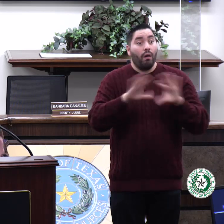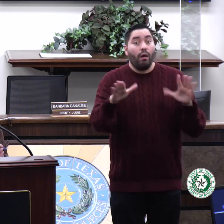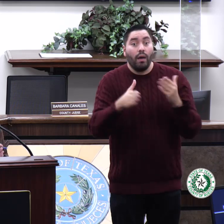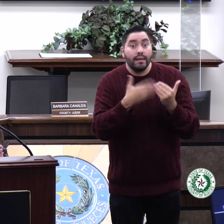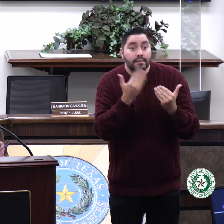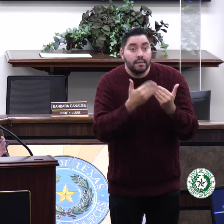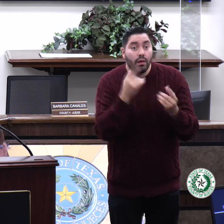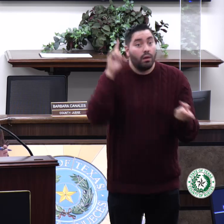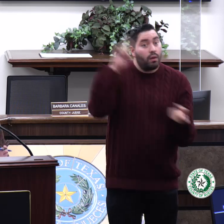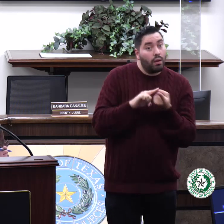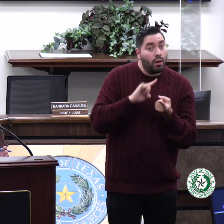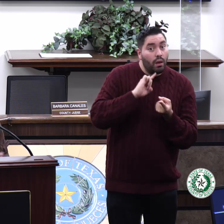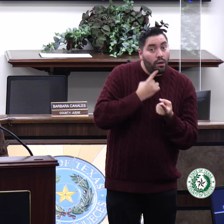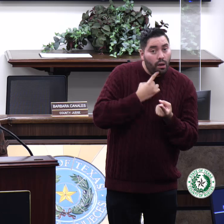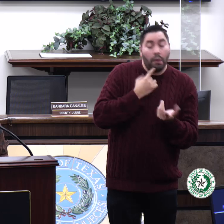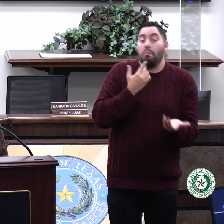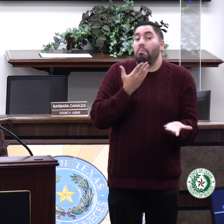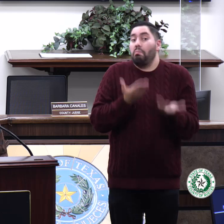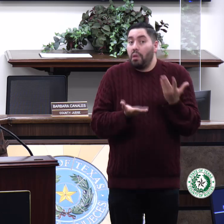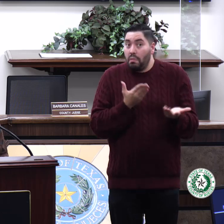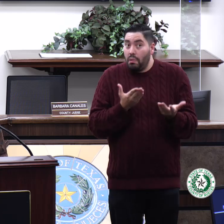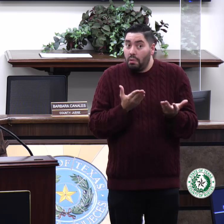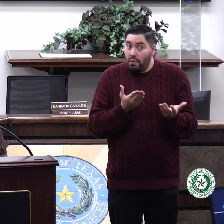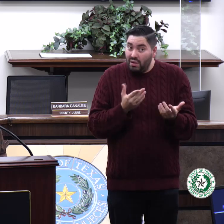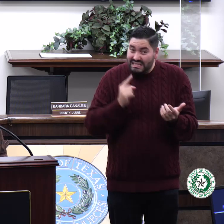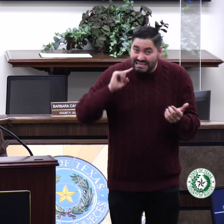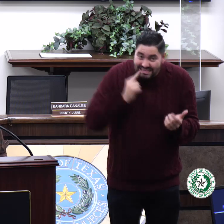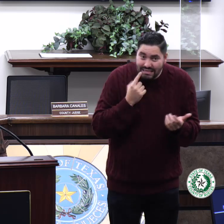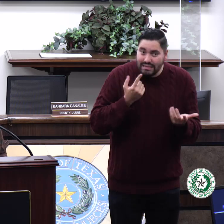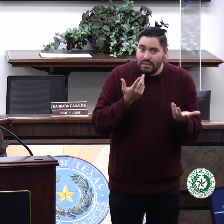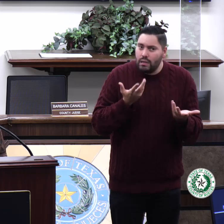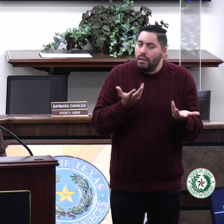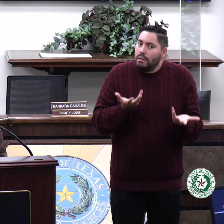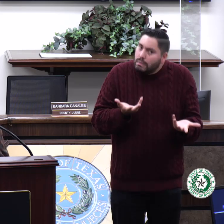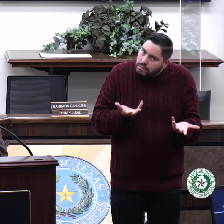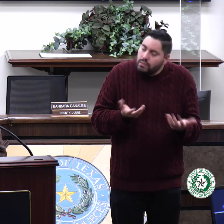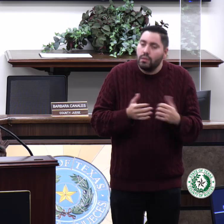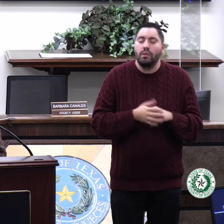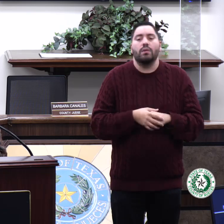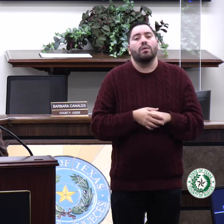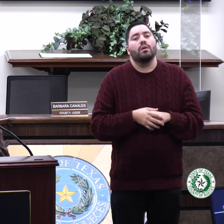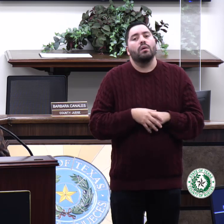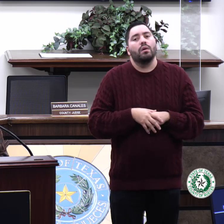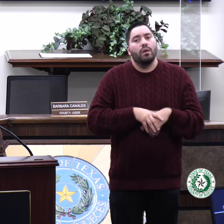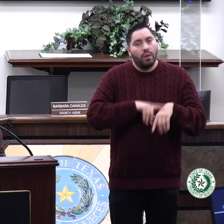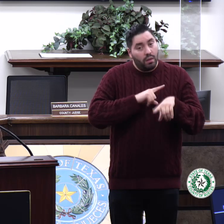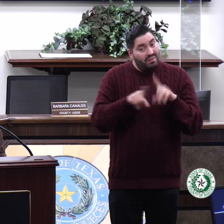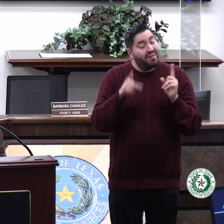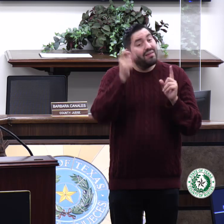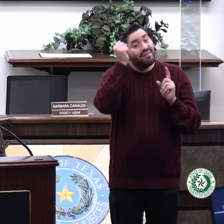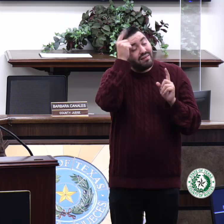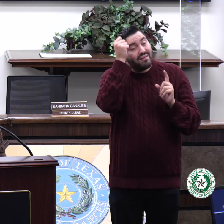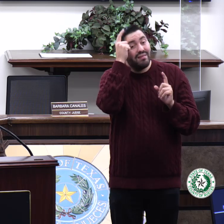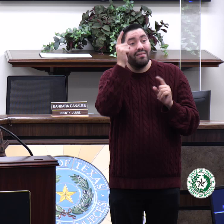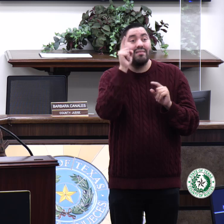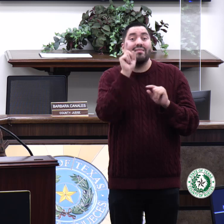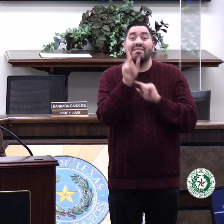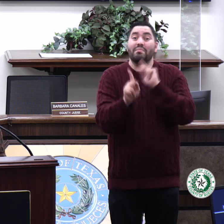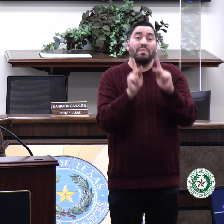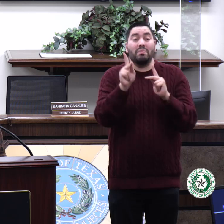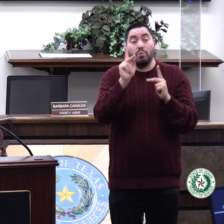it may be not so bad. However, many people getting slightly sick, if there